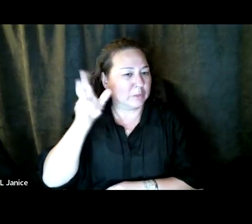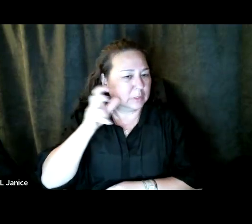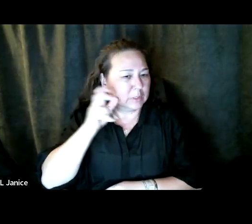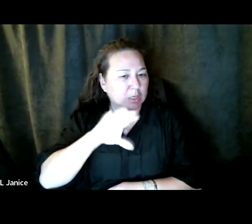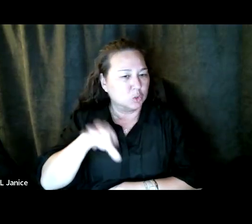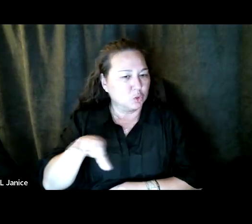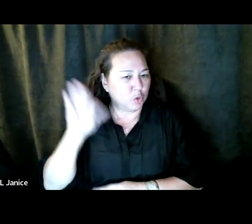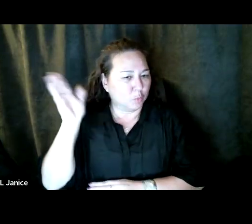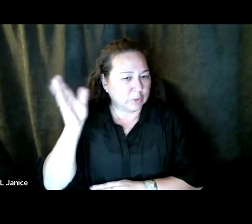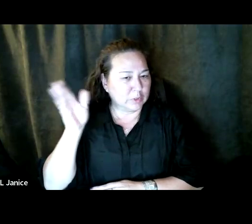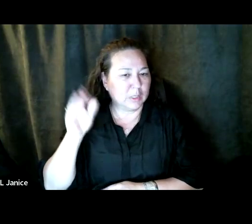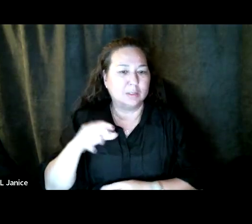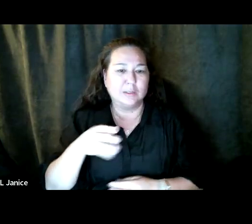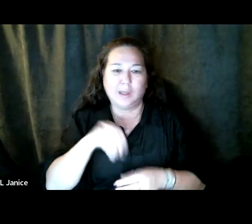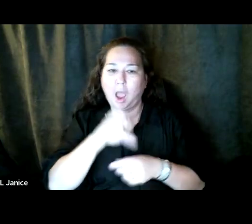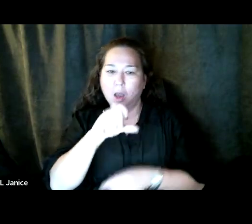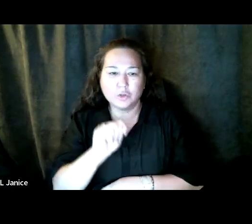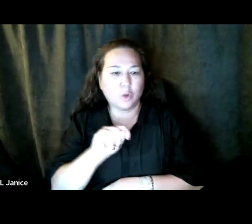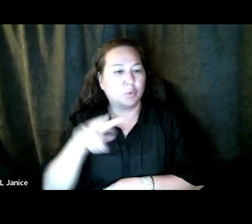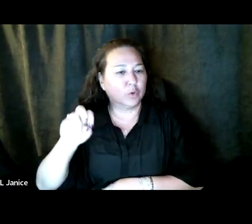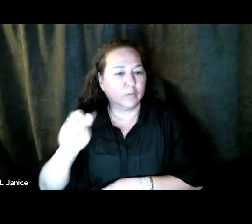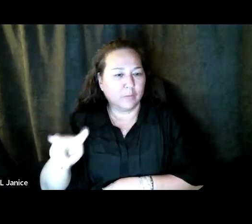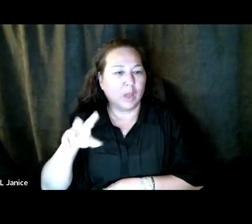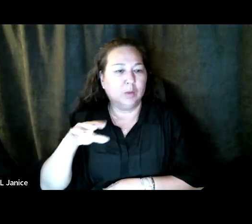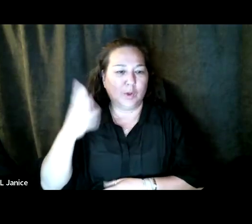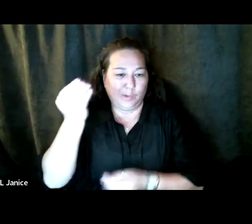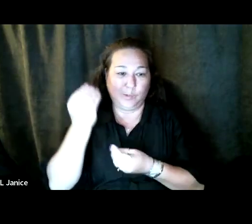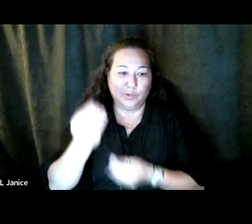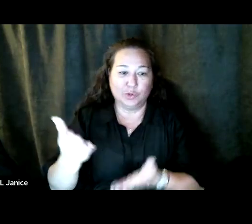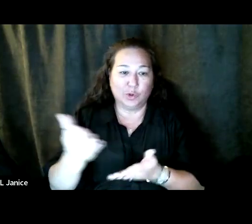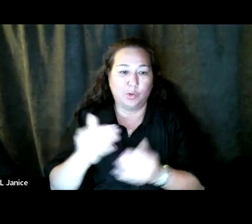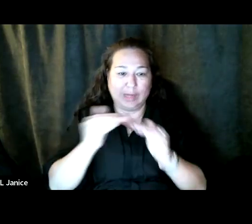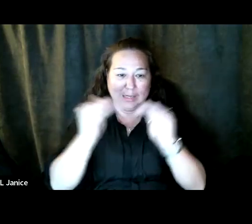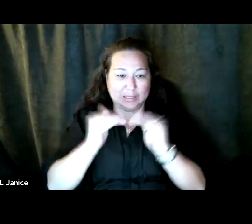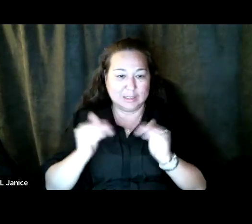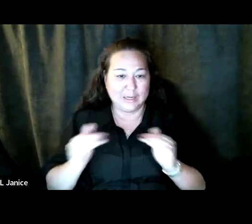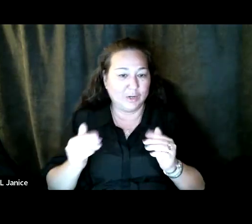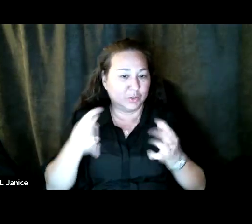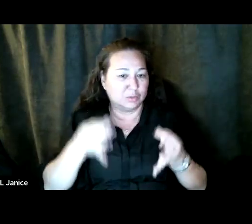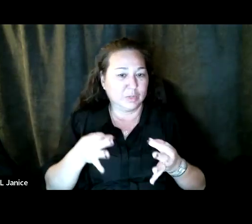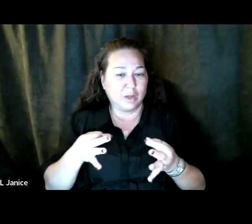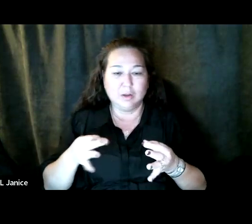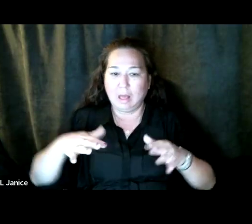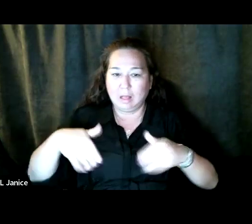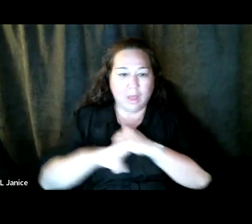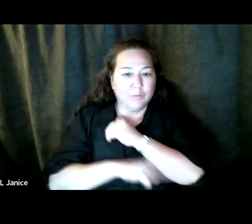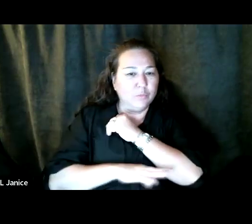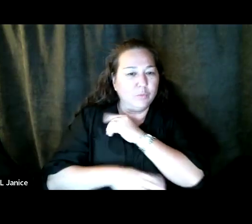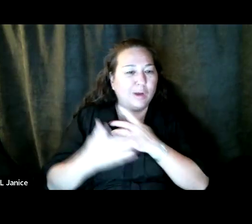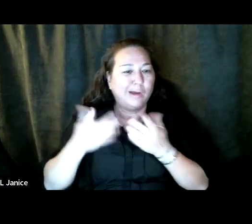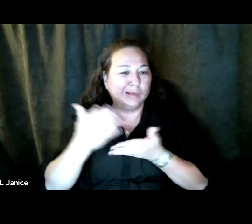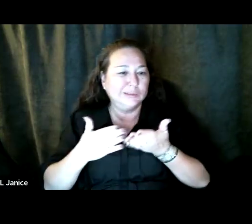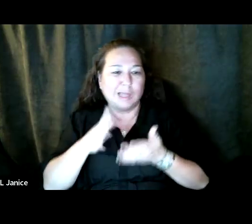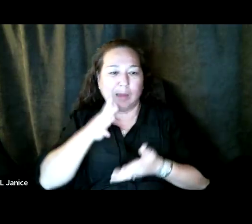fall. Some parents who live in tiers 7 and 8 will decide not to apply, as their son or daughter's choices for admission are so low or even mathematically